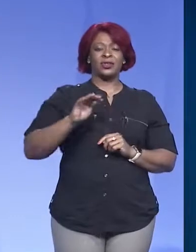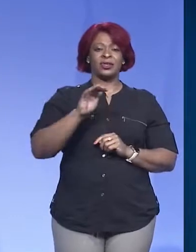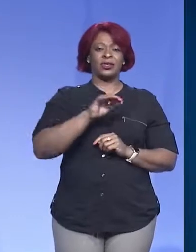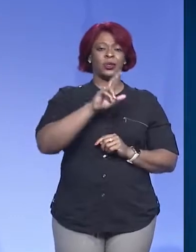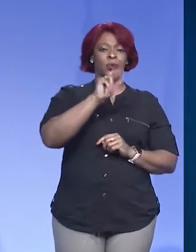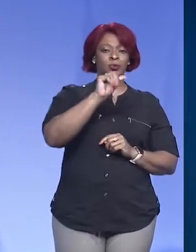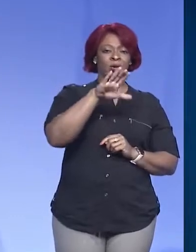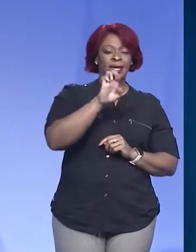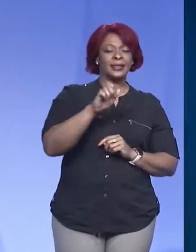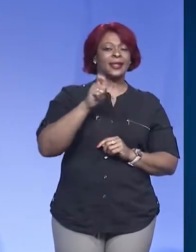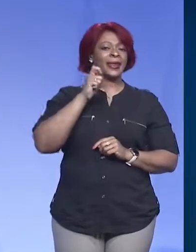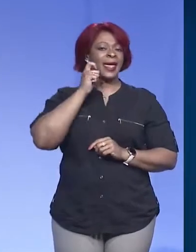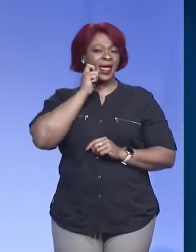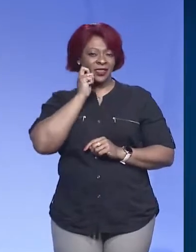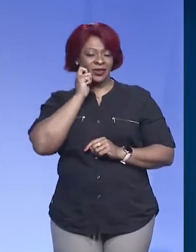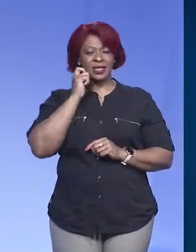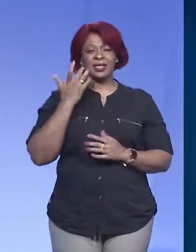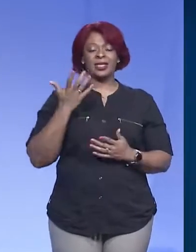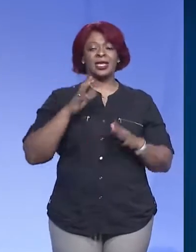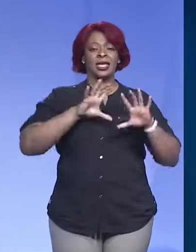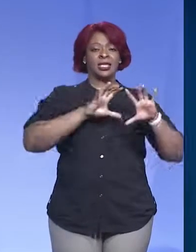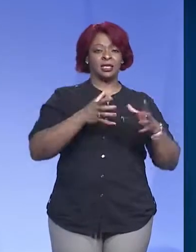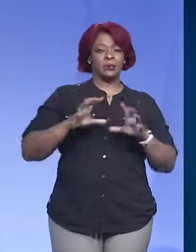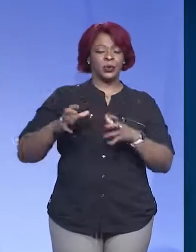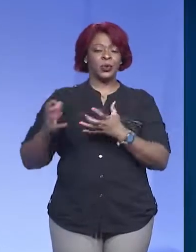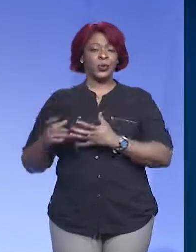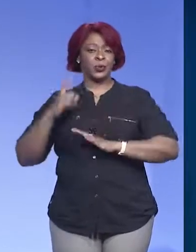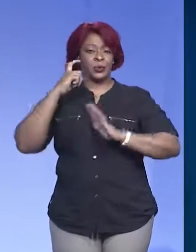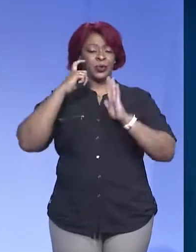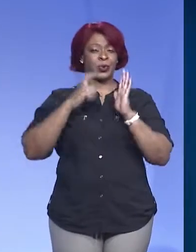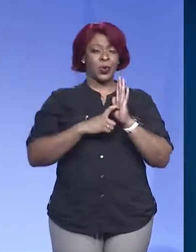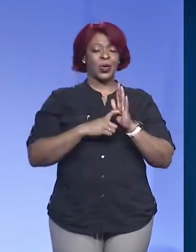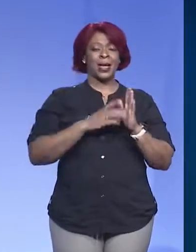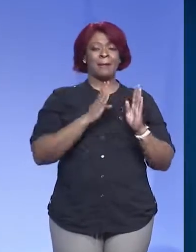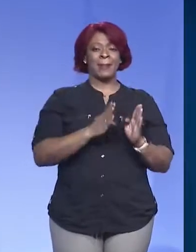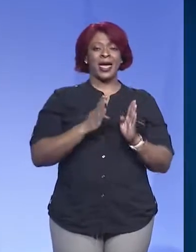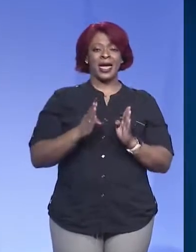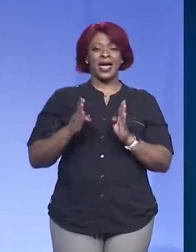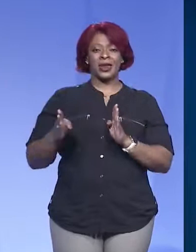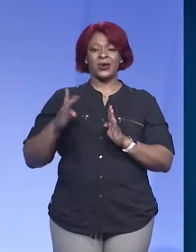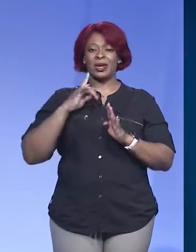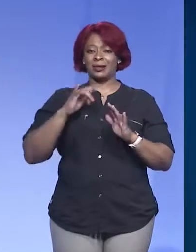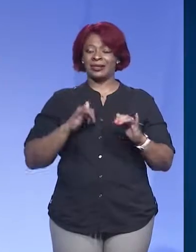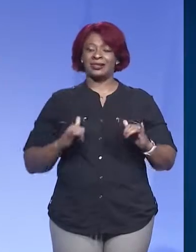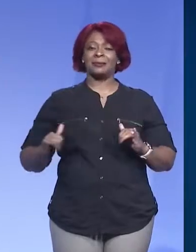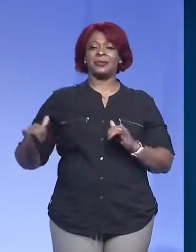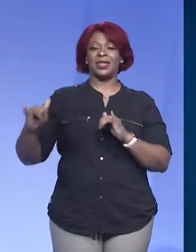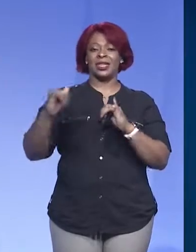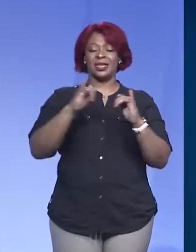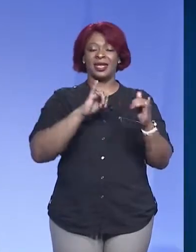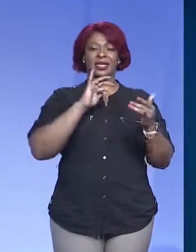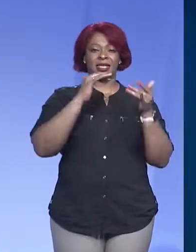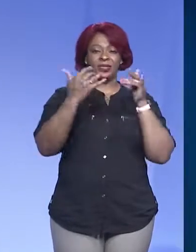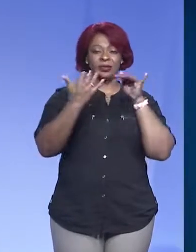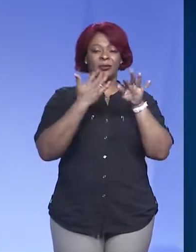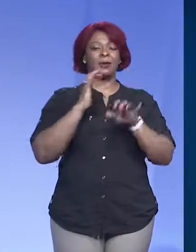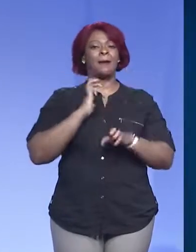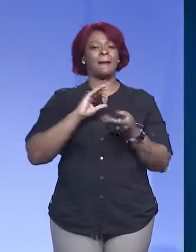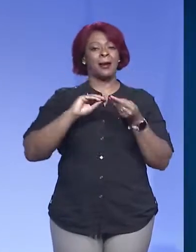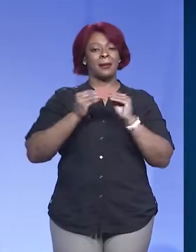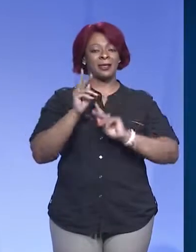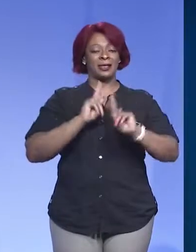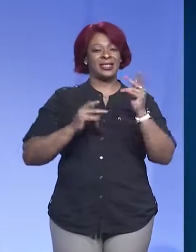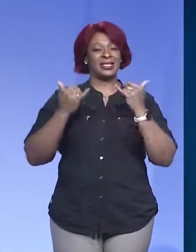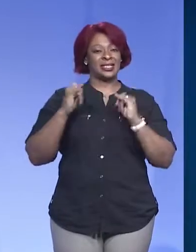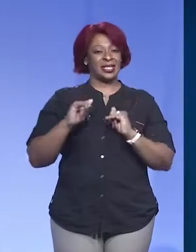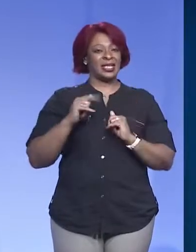and ethnic subgroups, we see a pattern that is more similar to the distribution of our population. Still